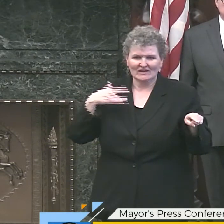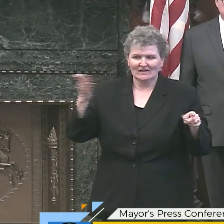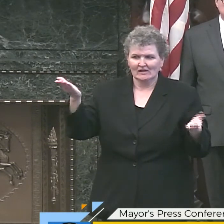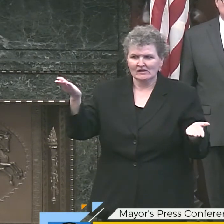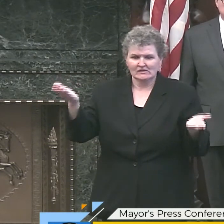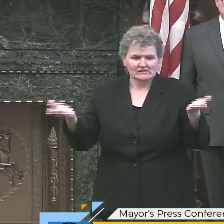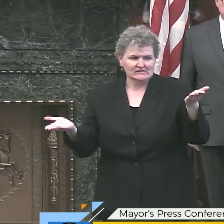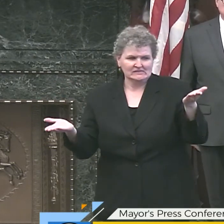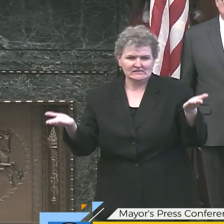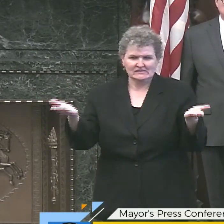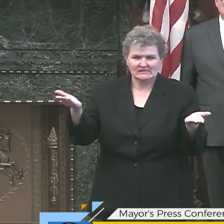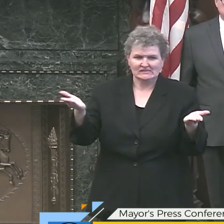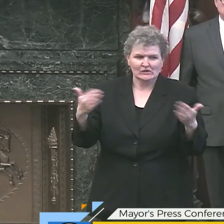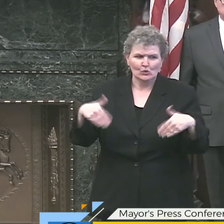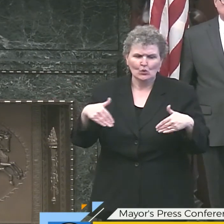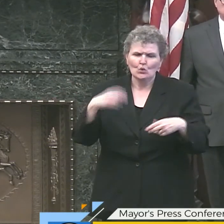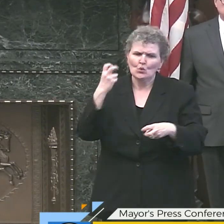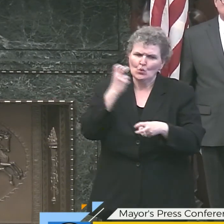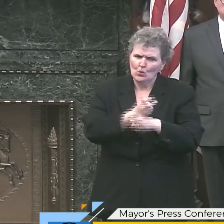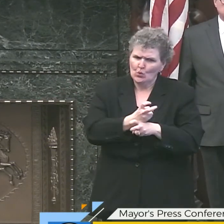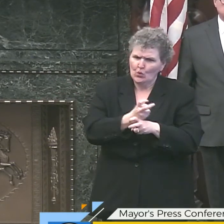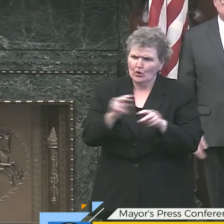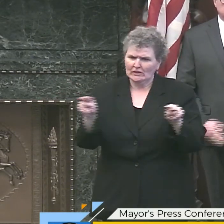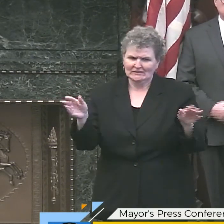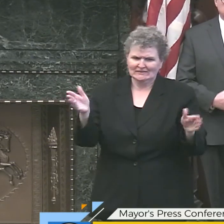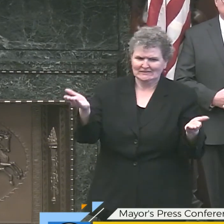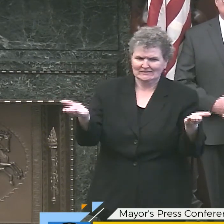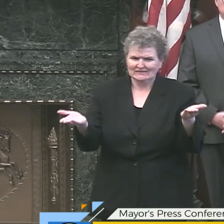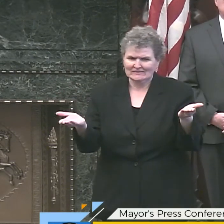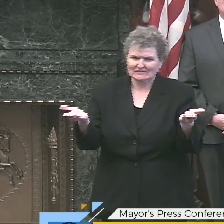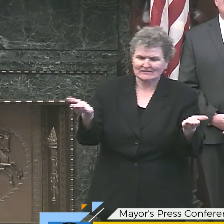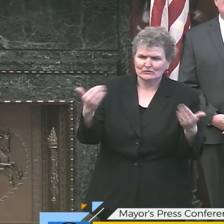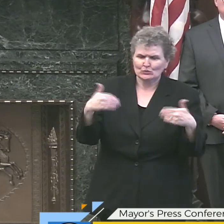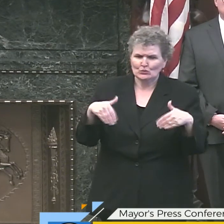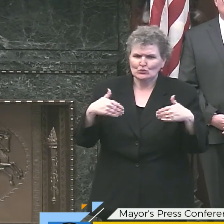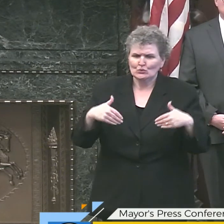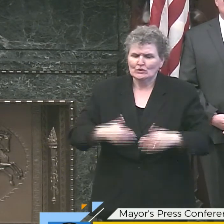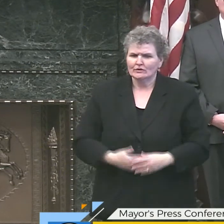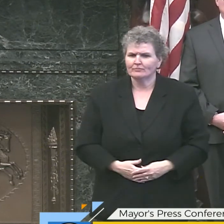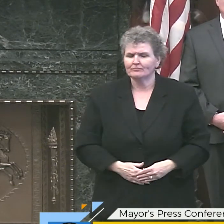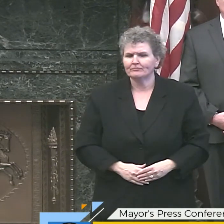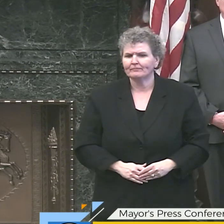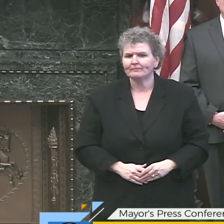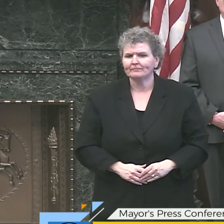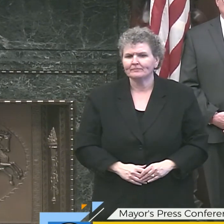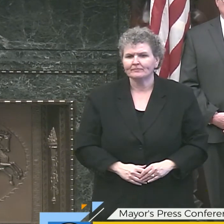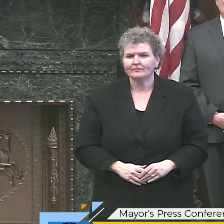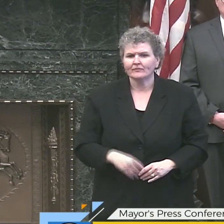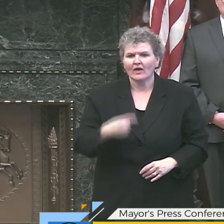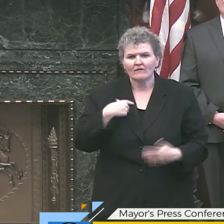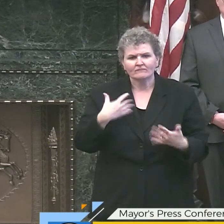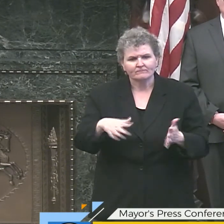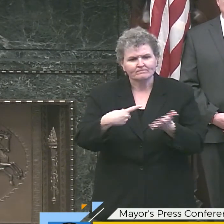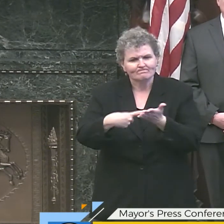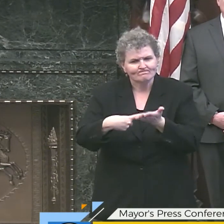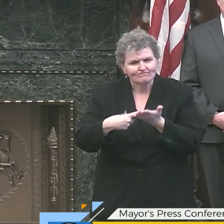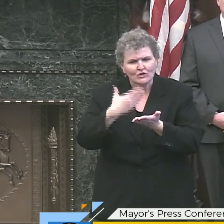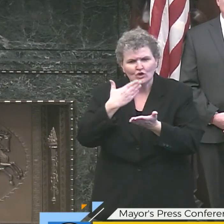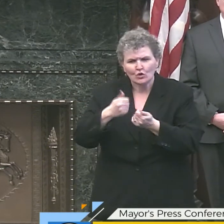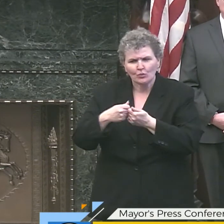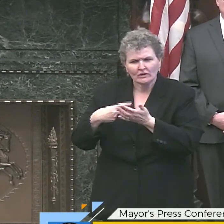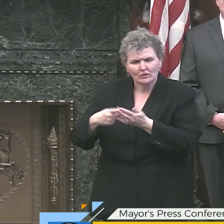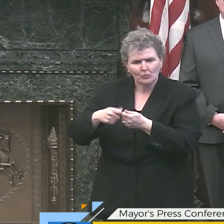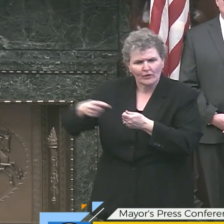time. I believe we have a excellent dialogue with the courts, so that we